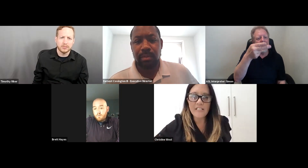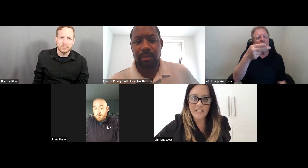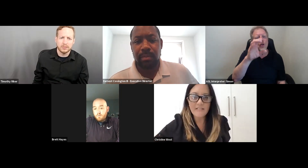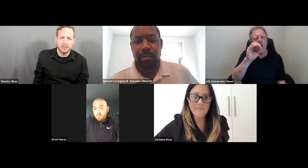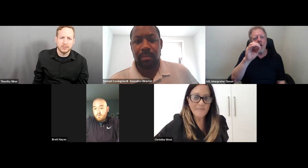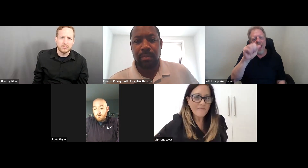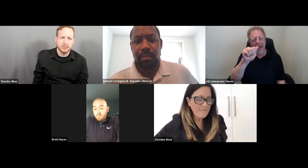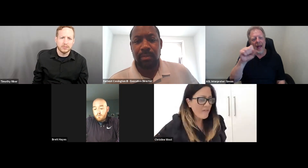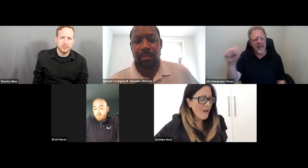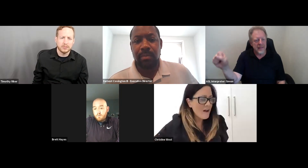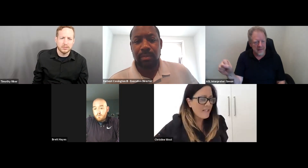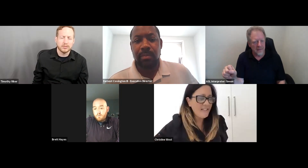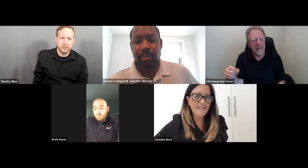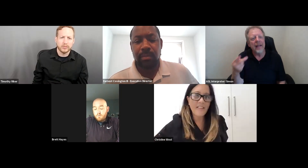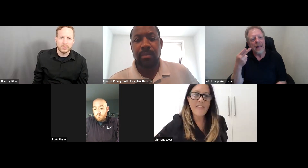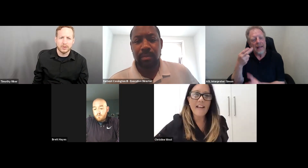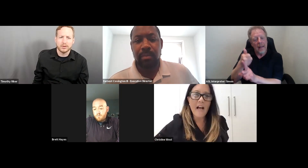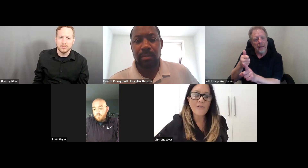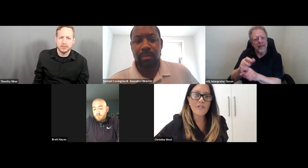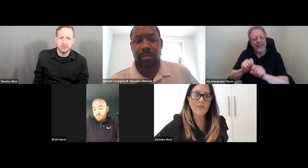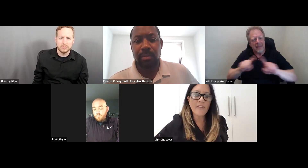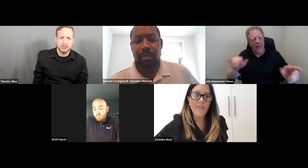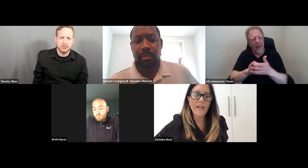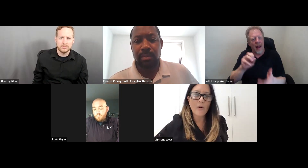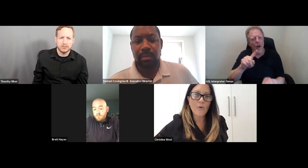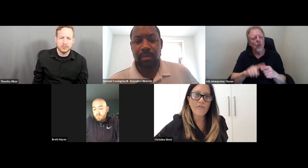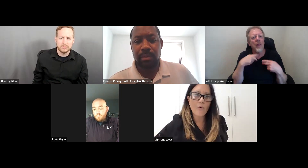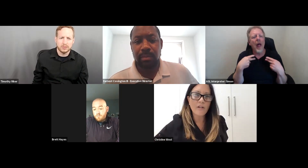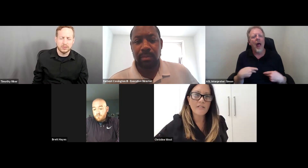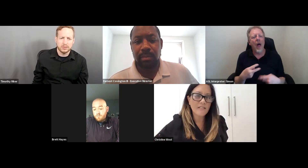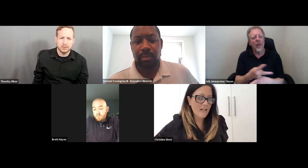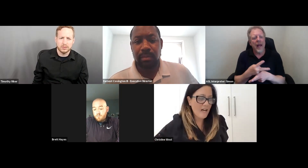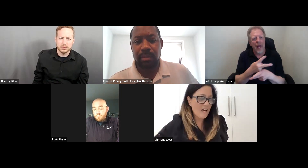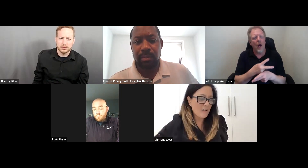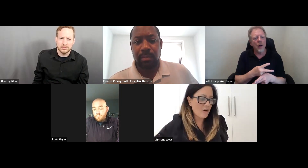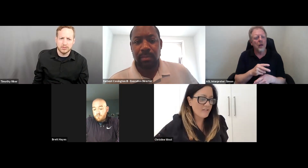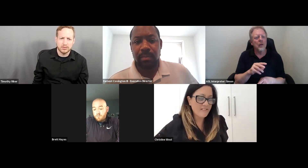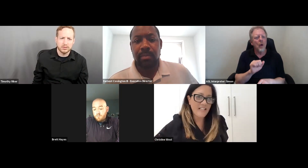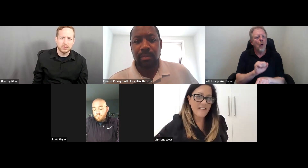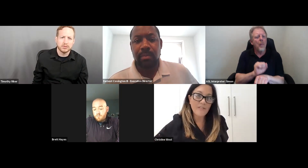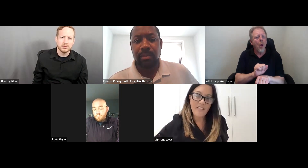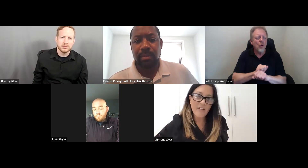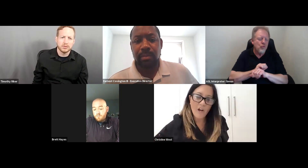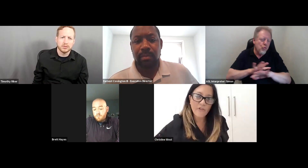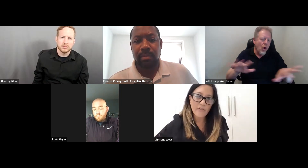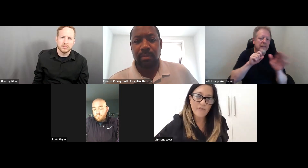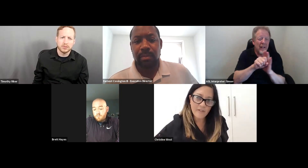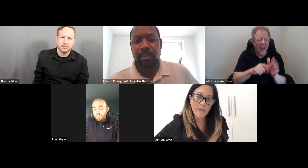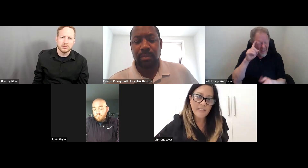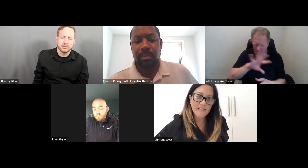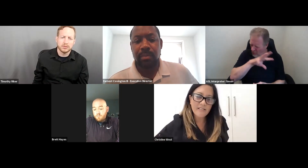EOHHS. He sent that out to the healthcare workforce across the state, and that was